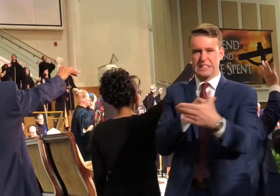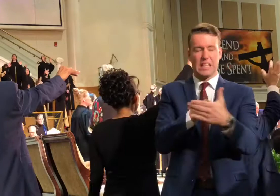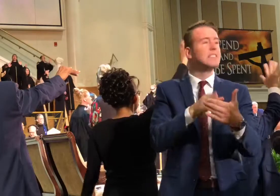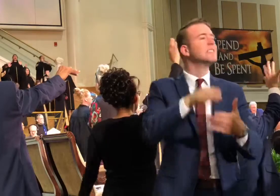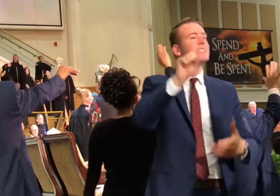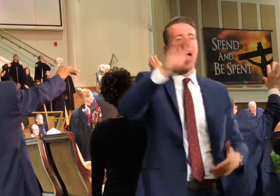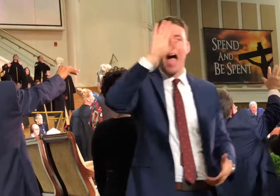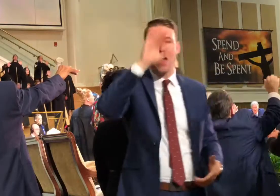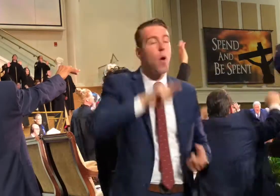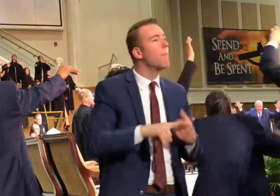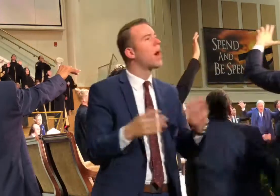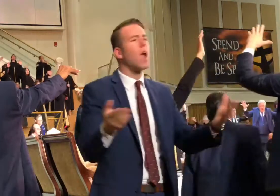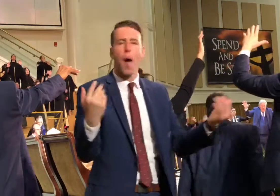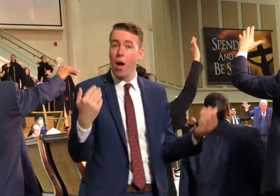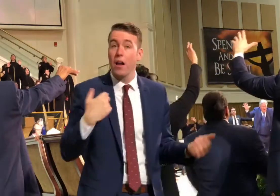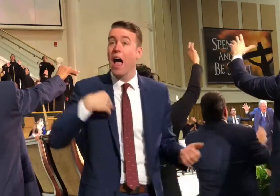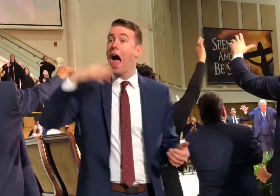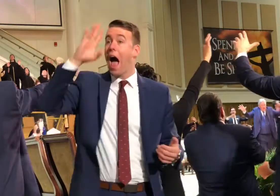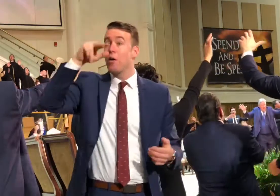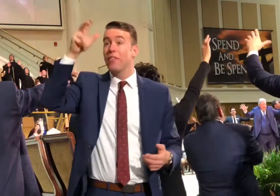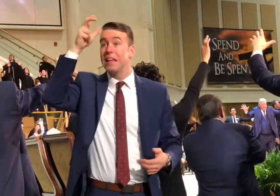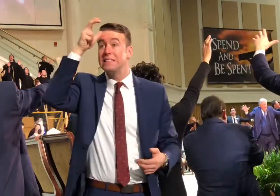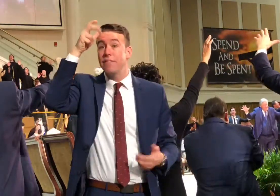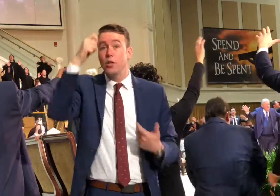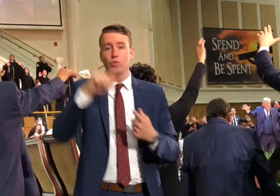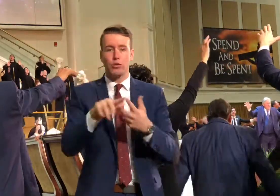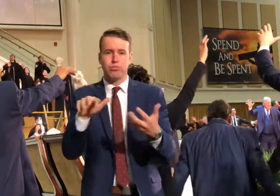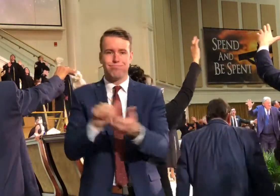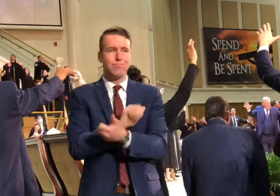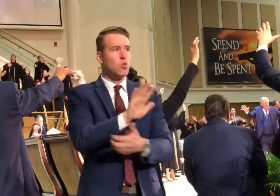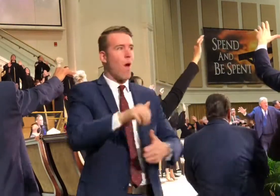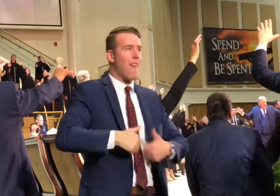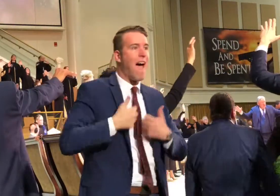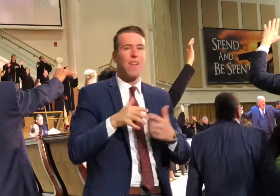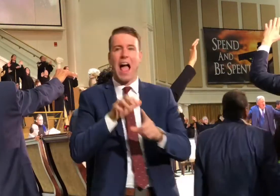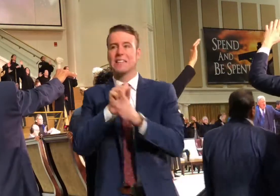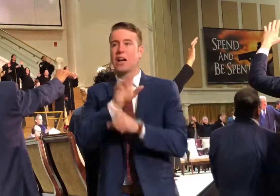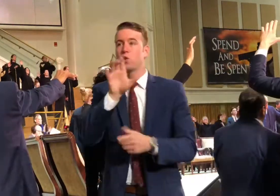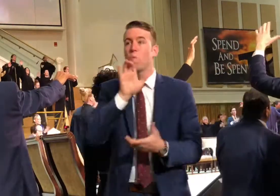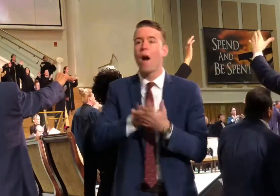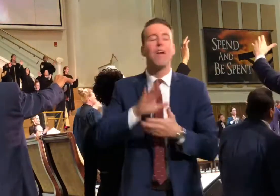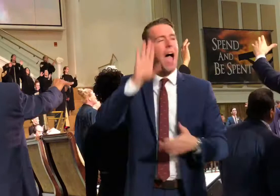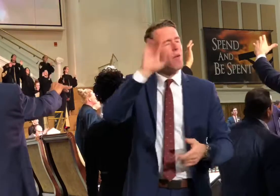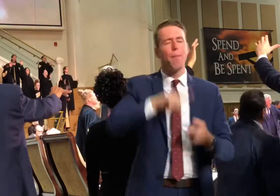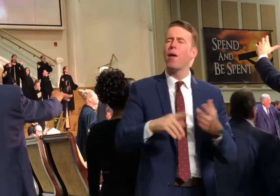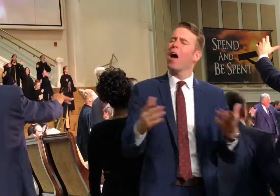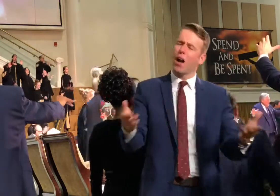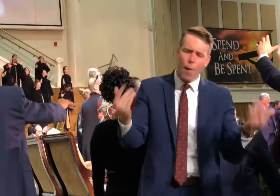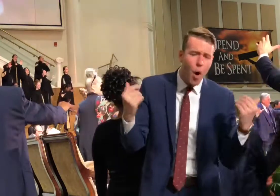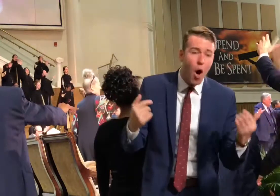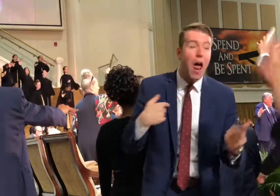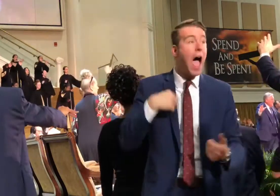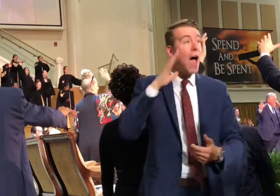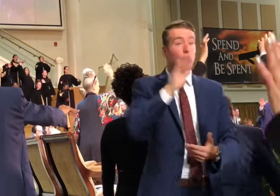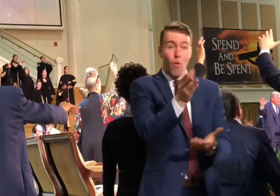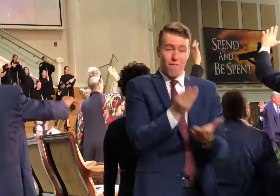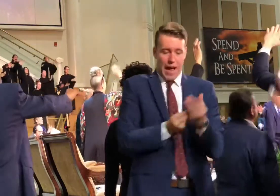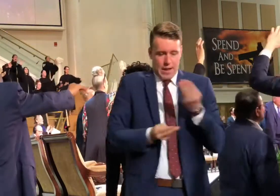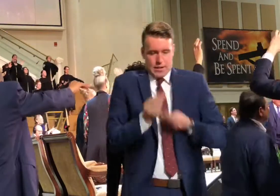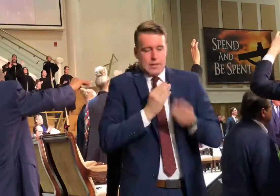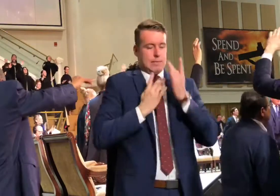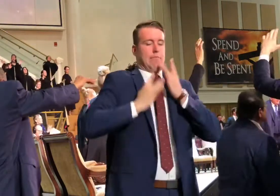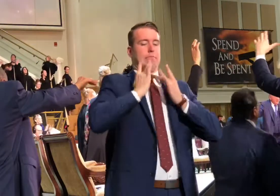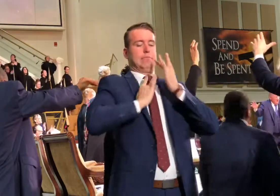but come on. I know the devil's attacking your wife, but come on. I know that the finances are